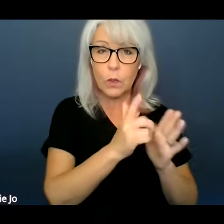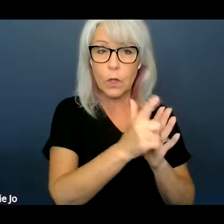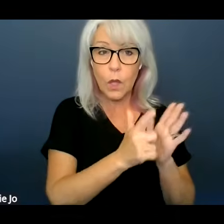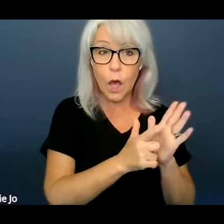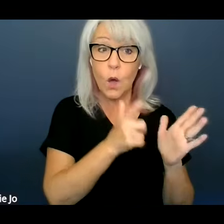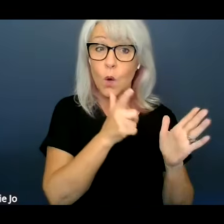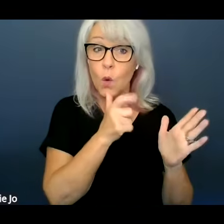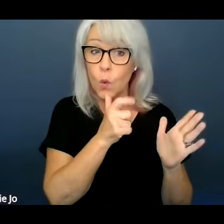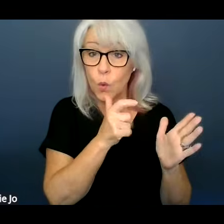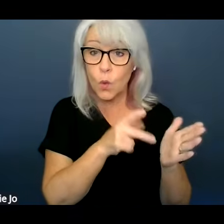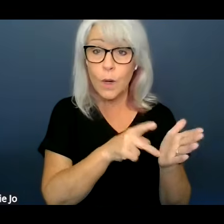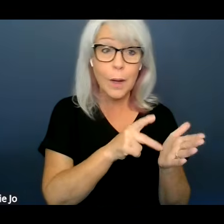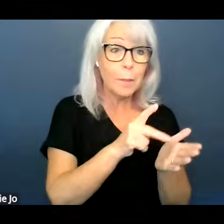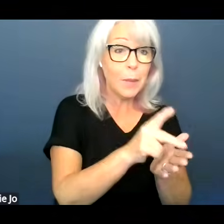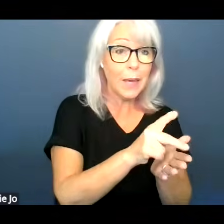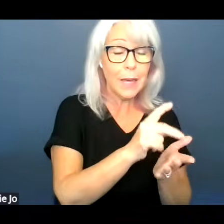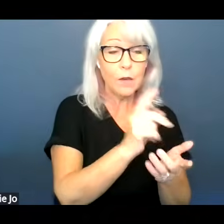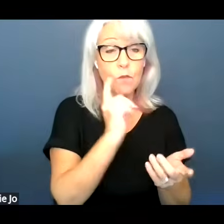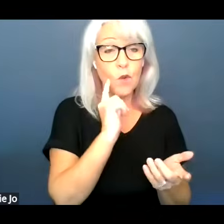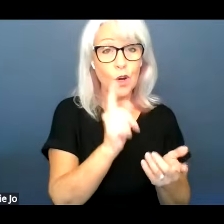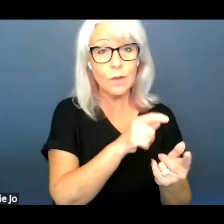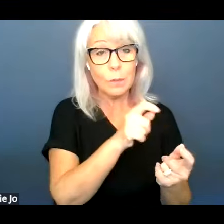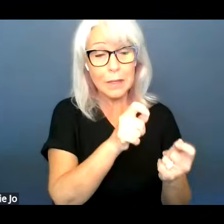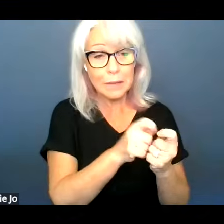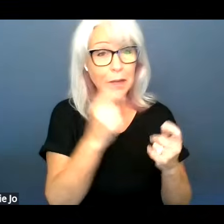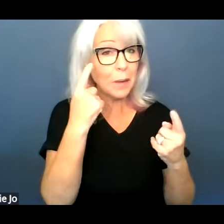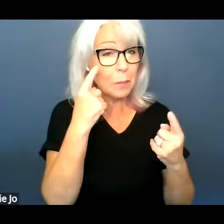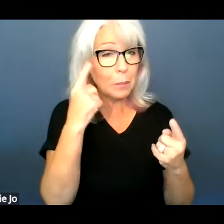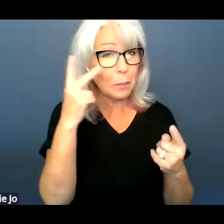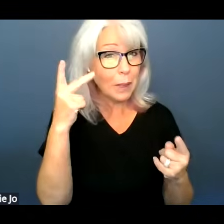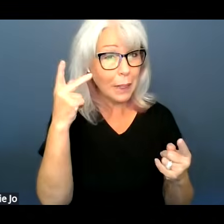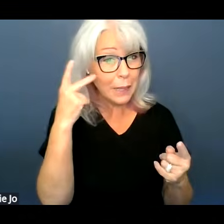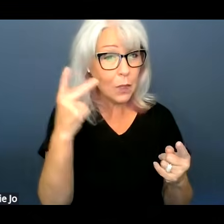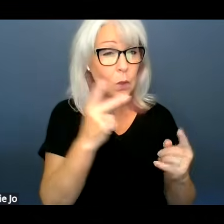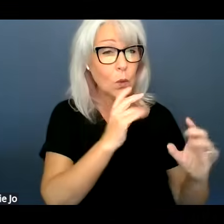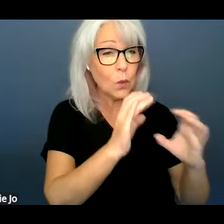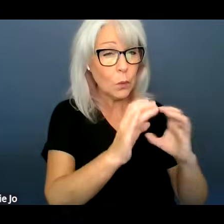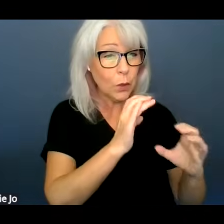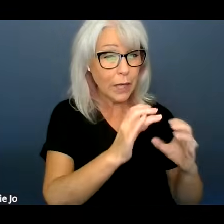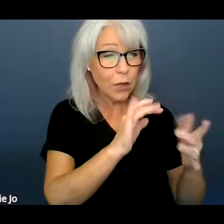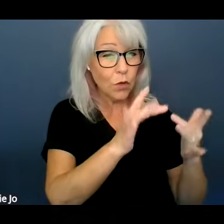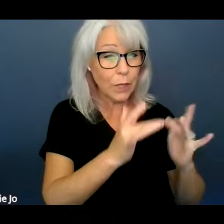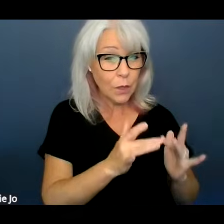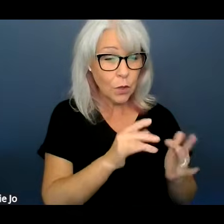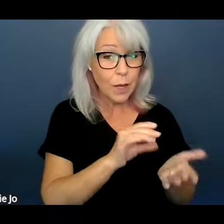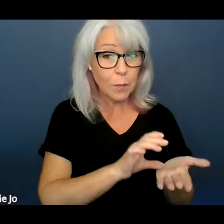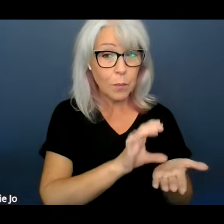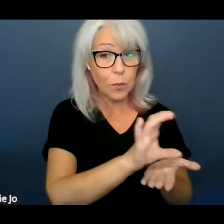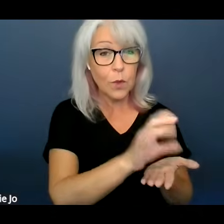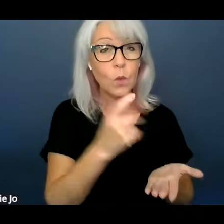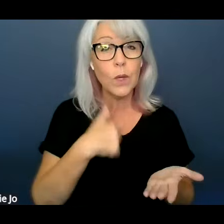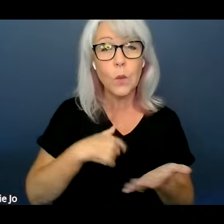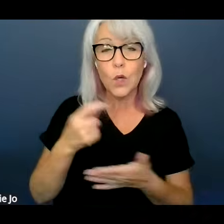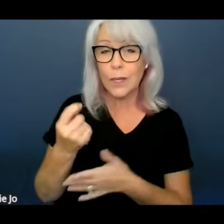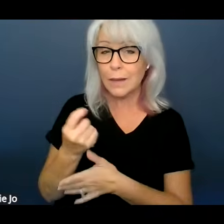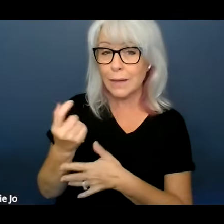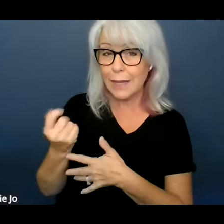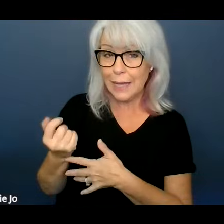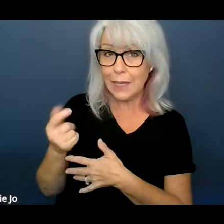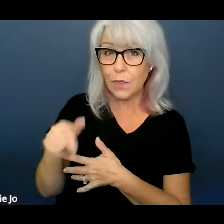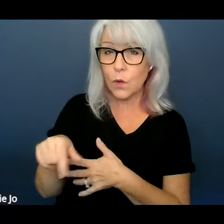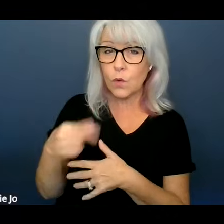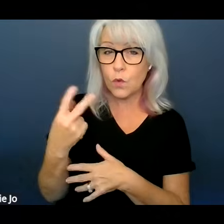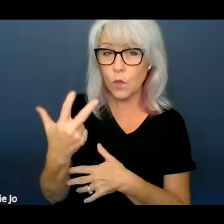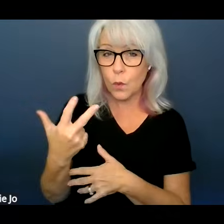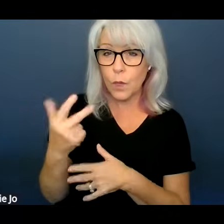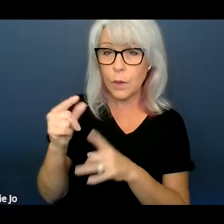paid for internet political communications. So we would delete the 3 words political communications too. It